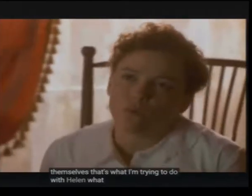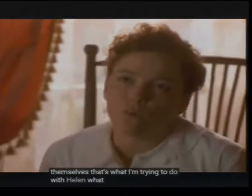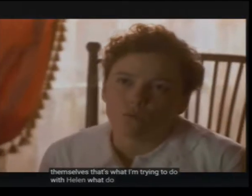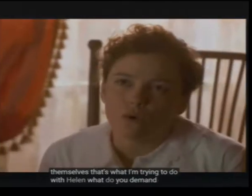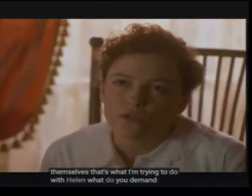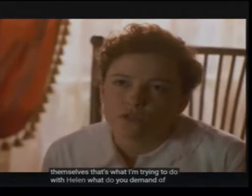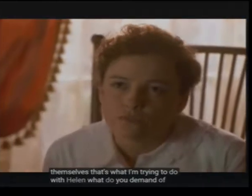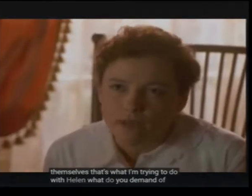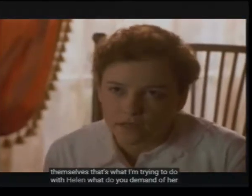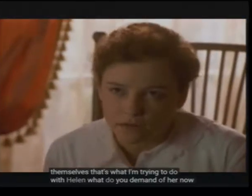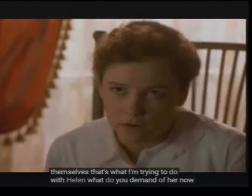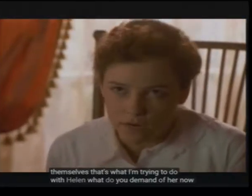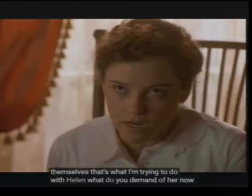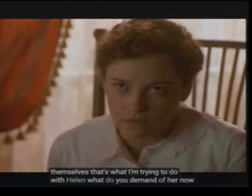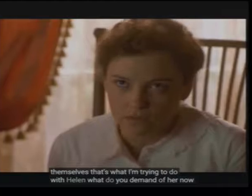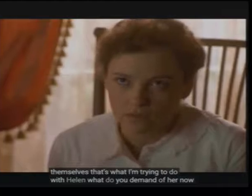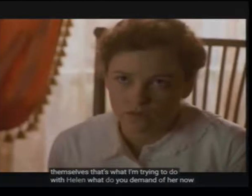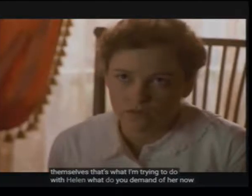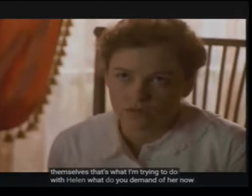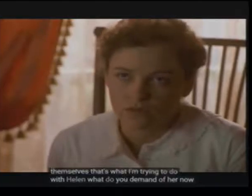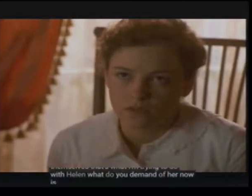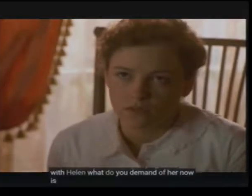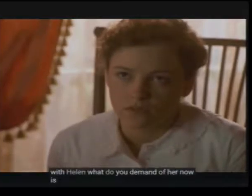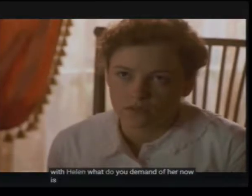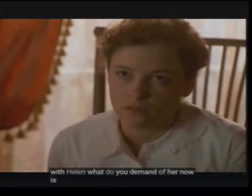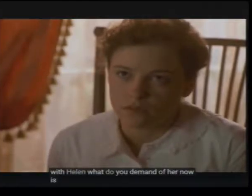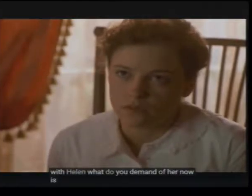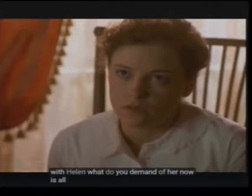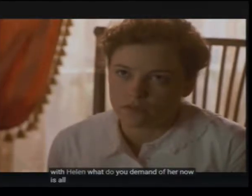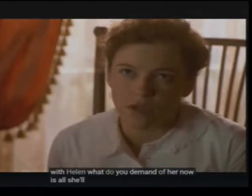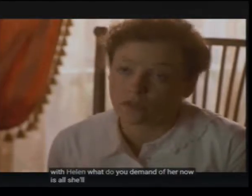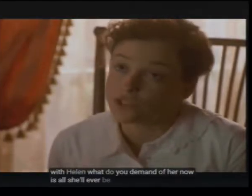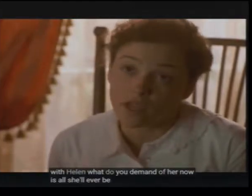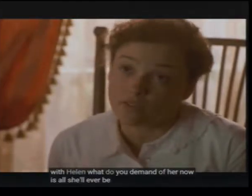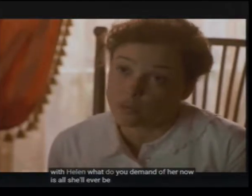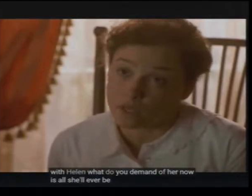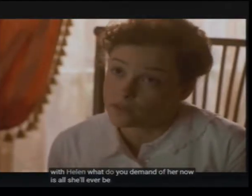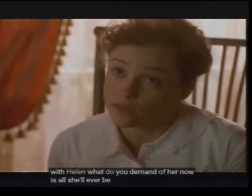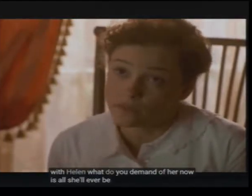What you demand of her now is all she'll ever be.